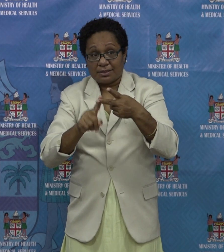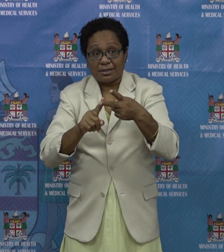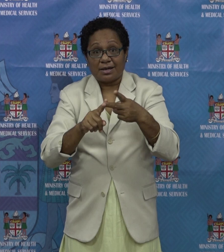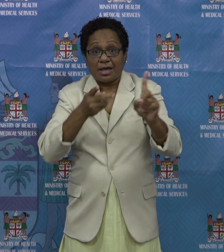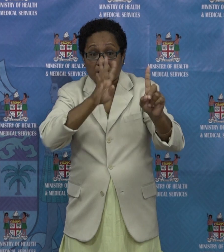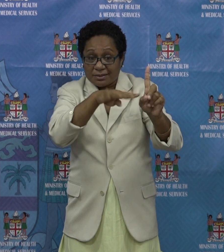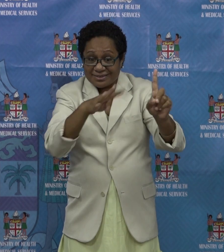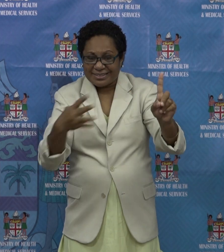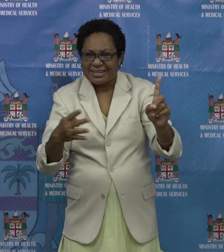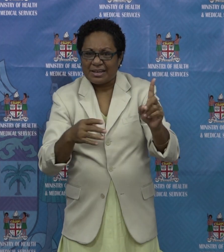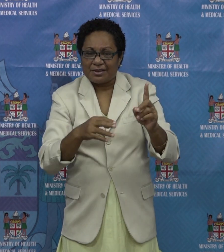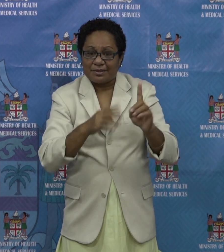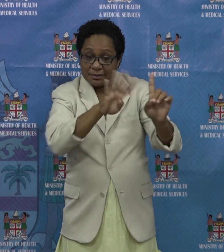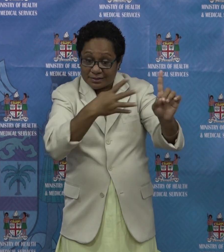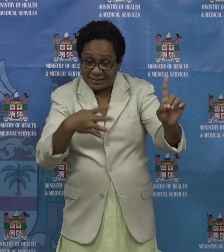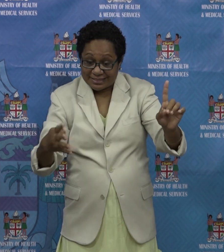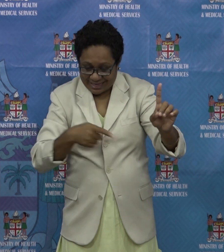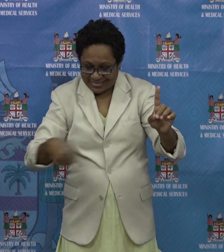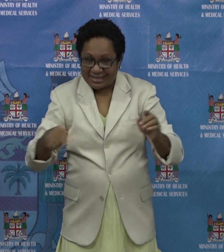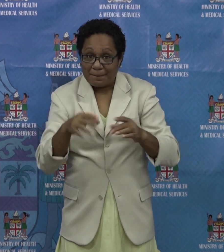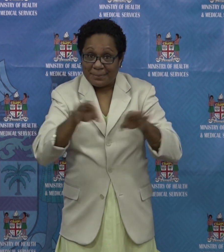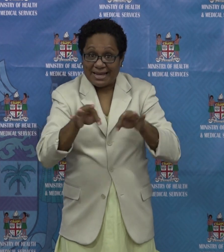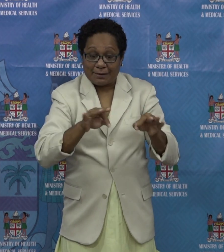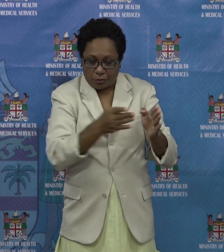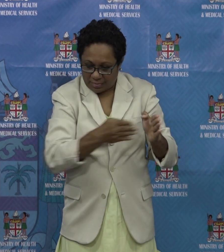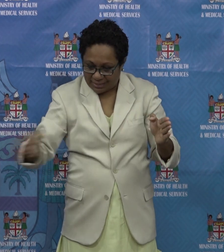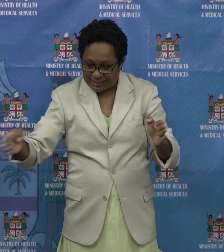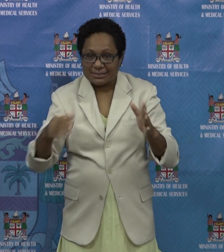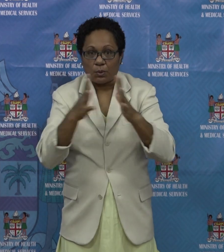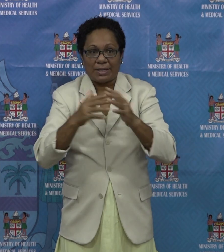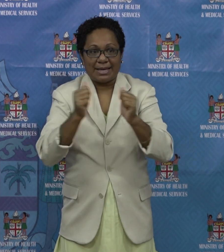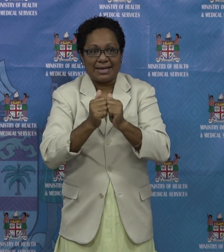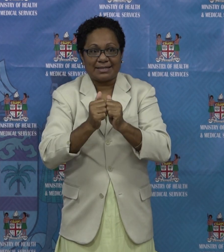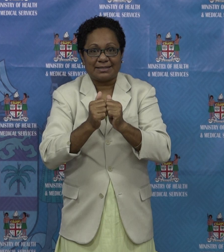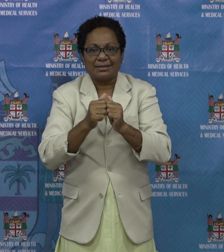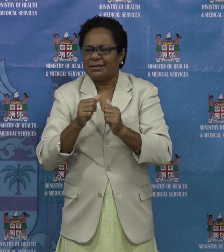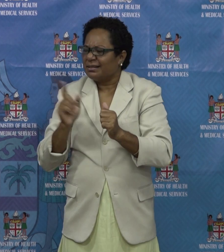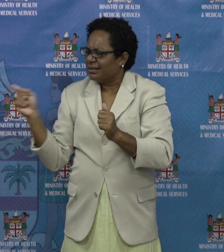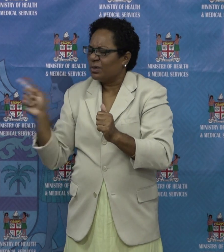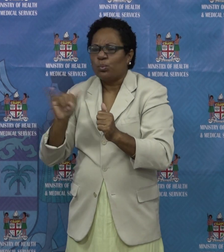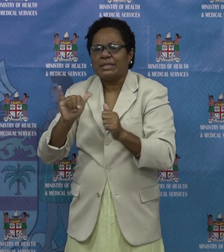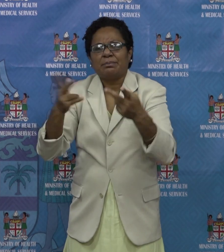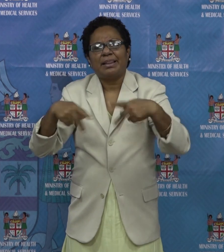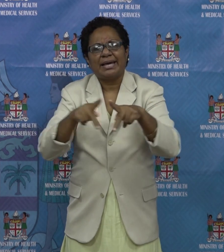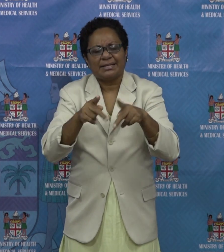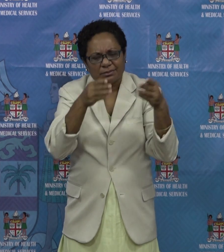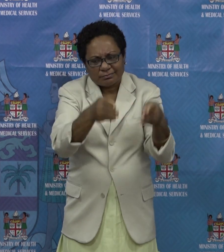weekend. Can you tell us the places that you're going to be doing your contact tracing,